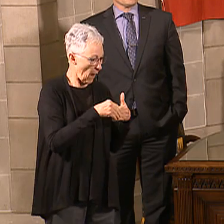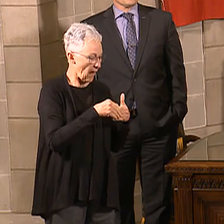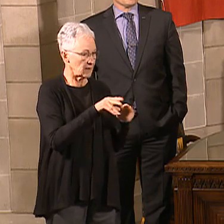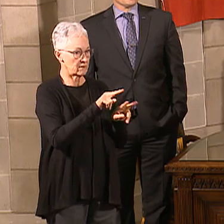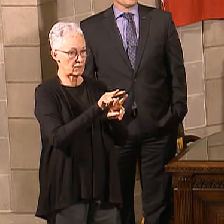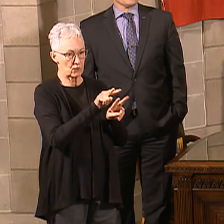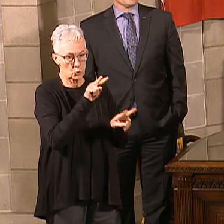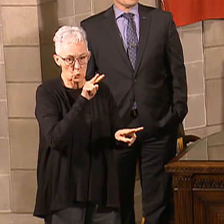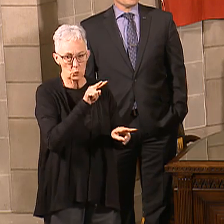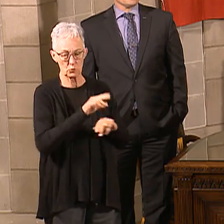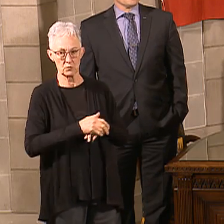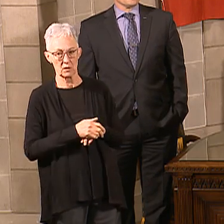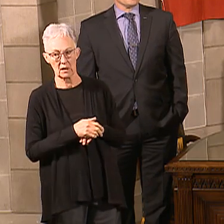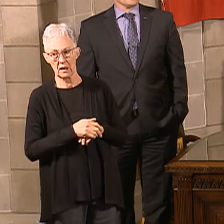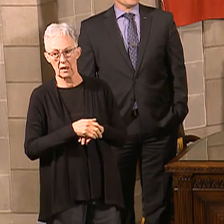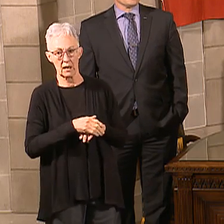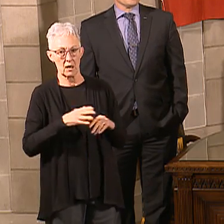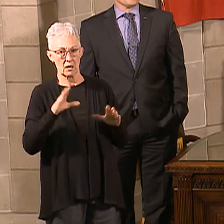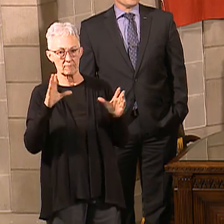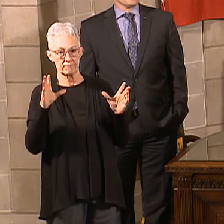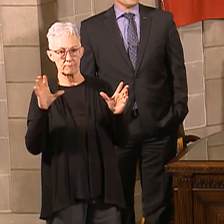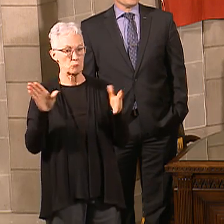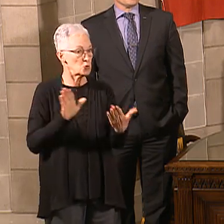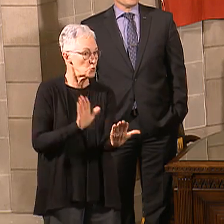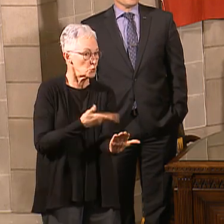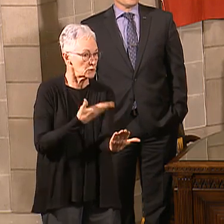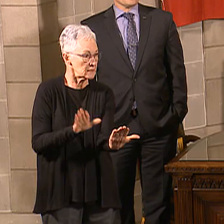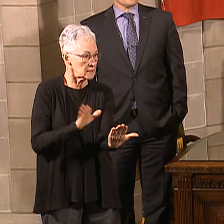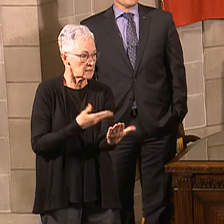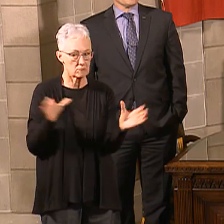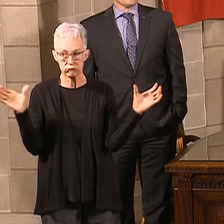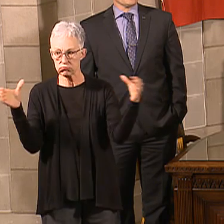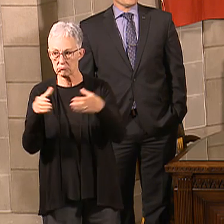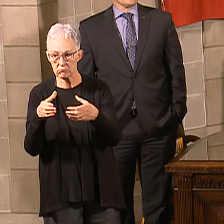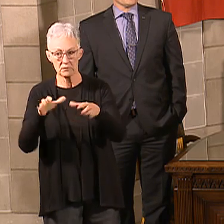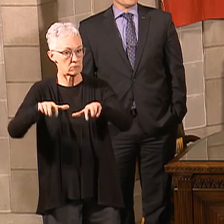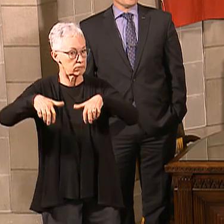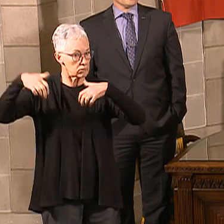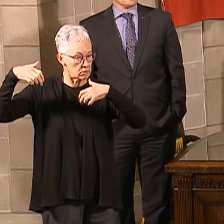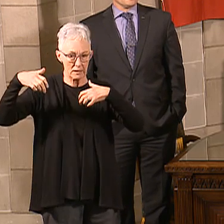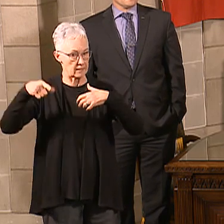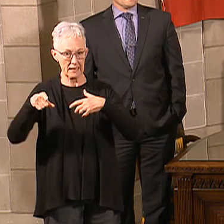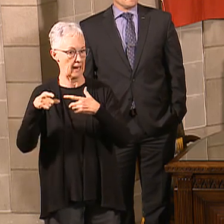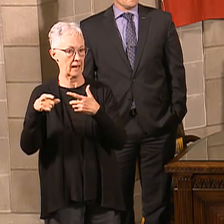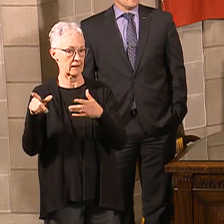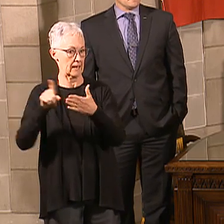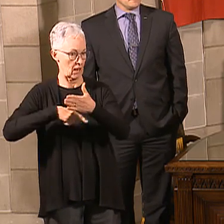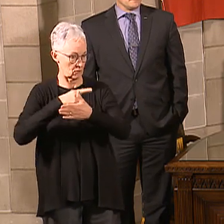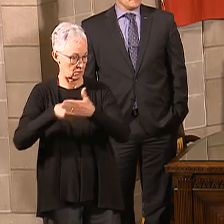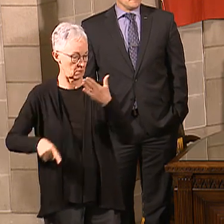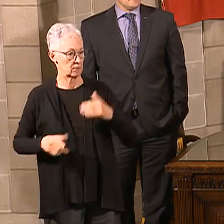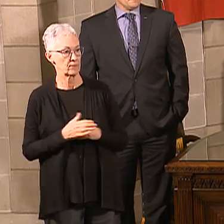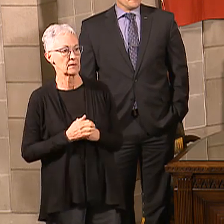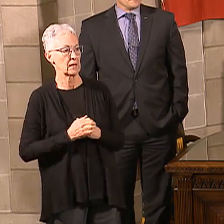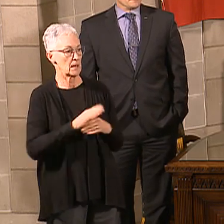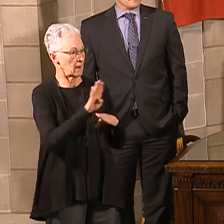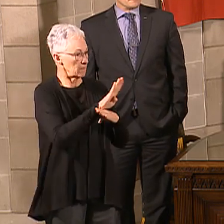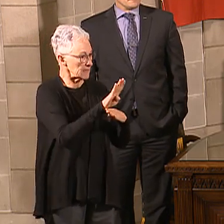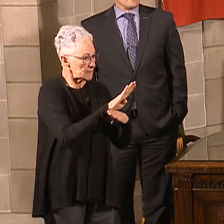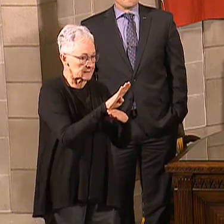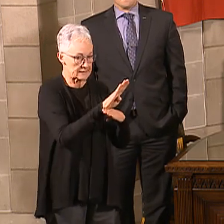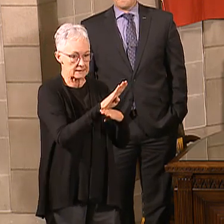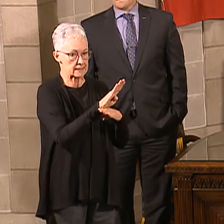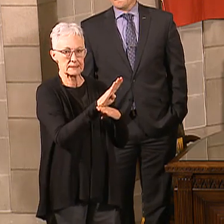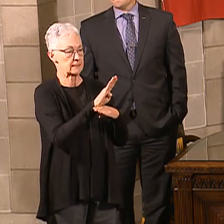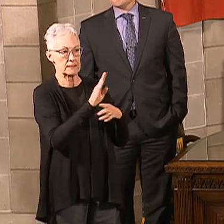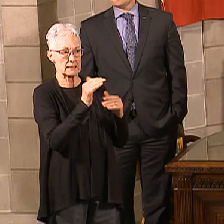people or canceling. We've seen that businesses have complying and working to keep their customers safe by having that social distancing and,